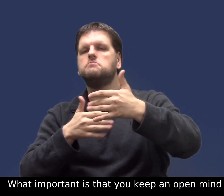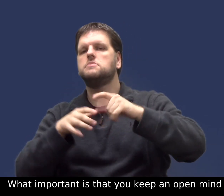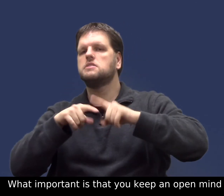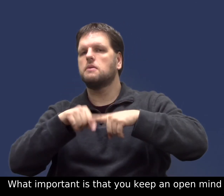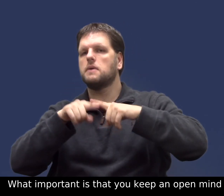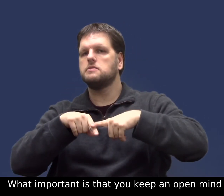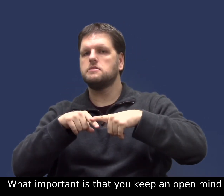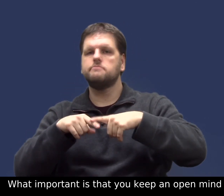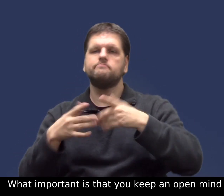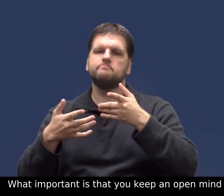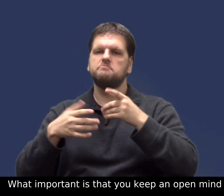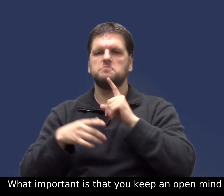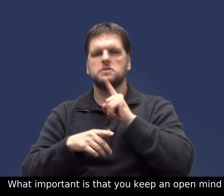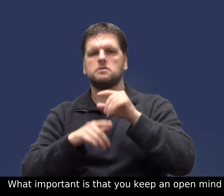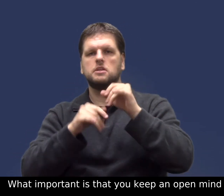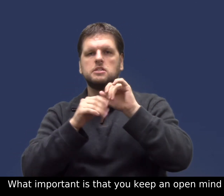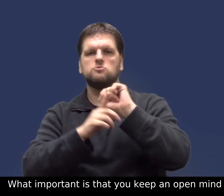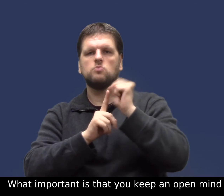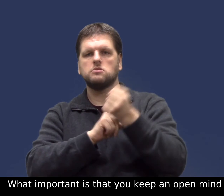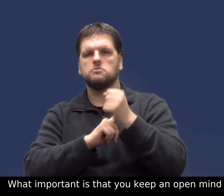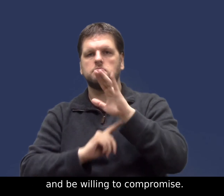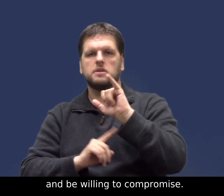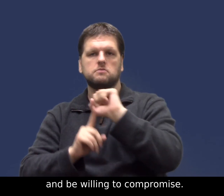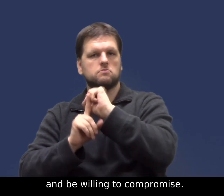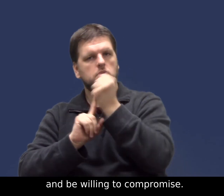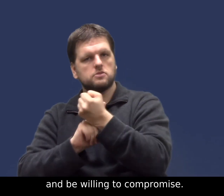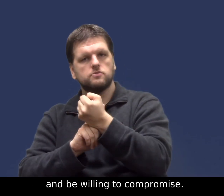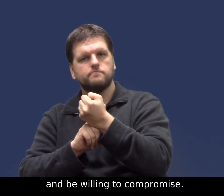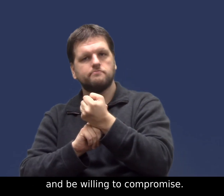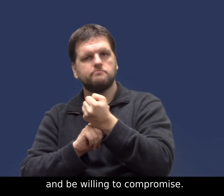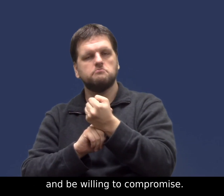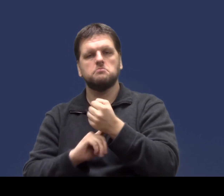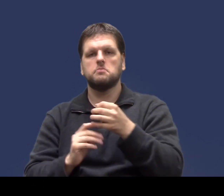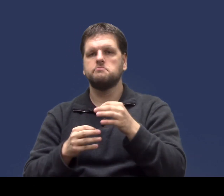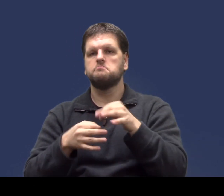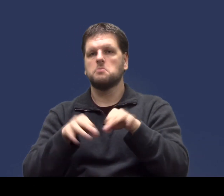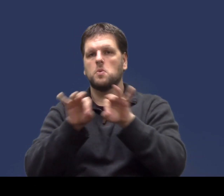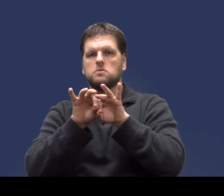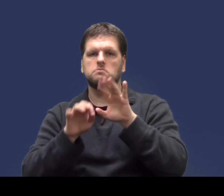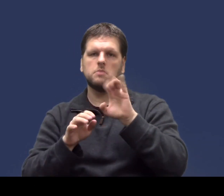What's important is that you keep an open mind and be willing to compromise.